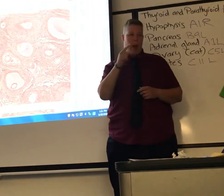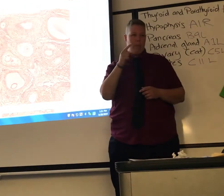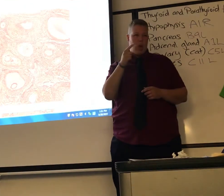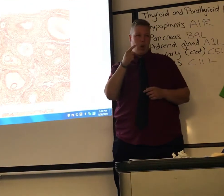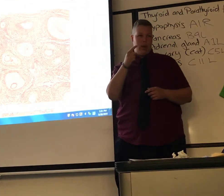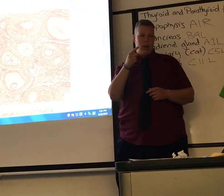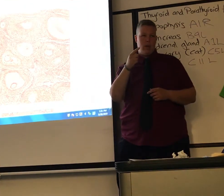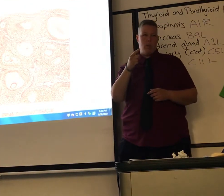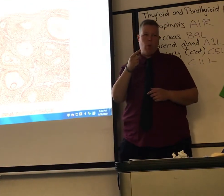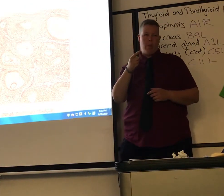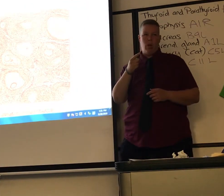Primary.